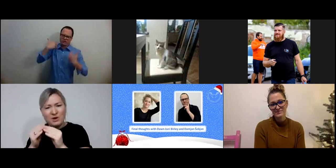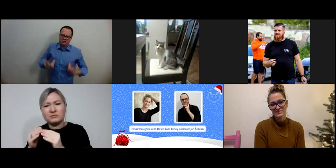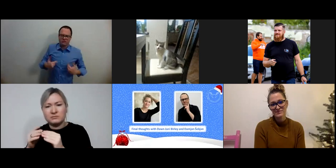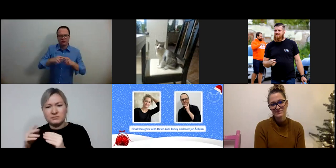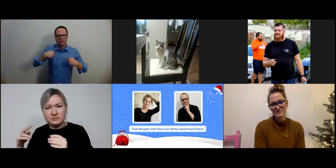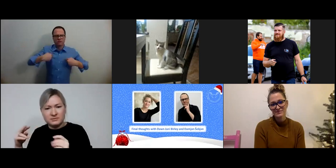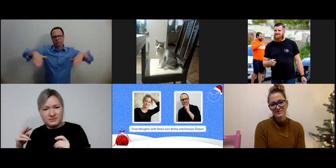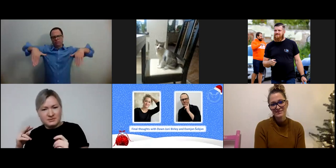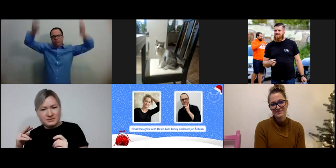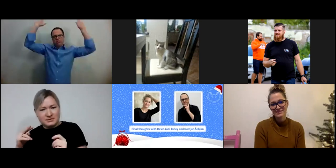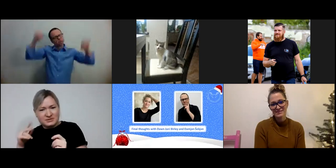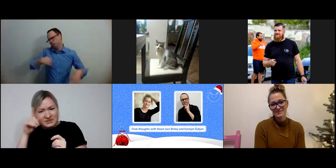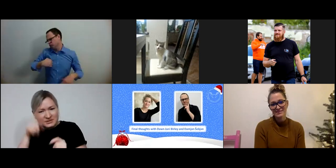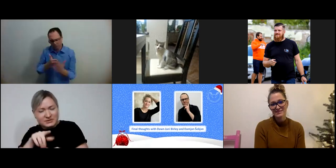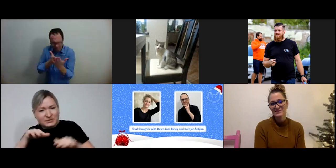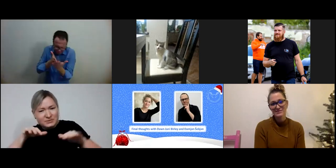And